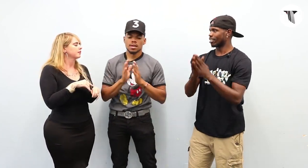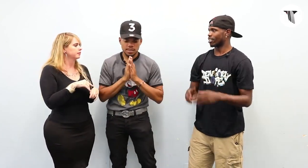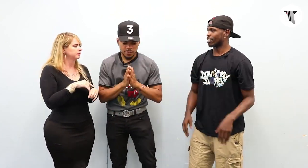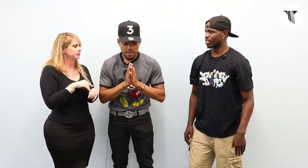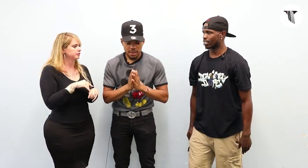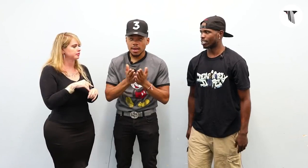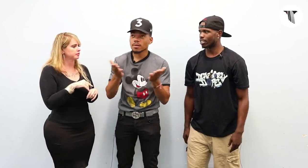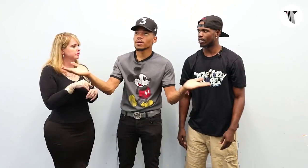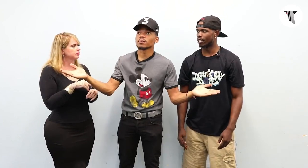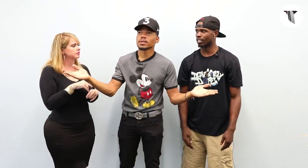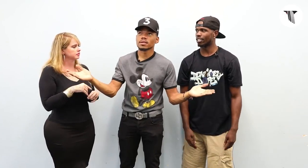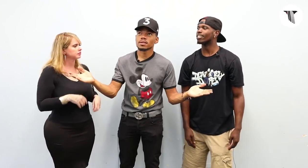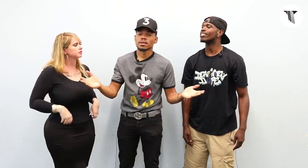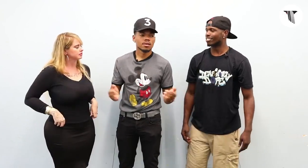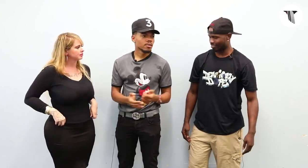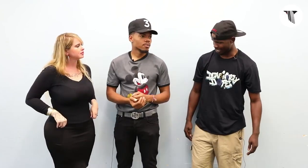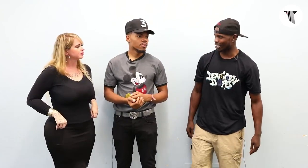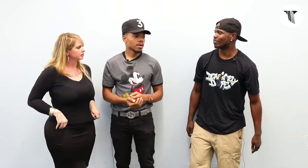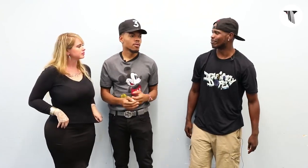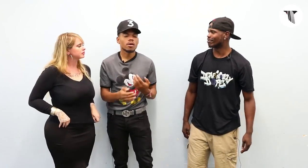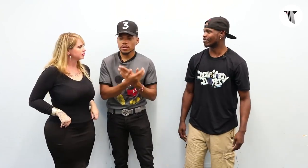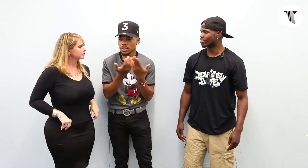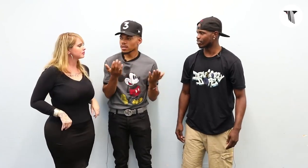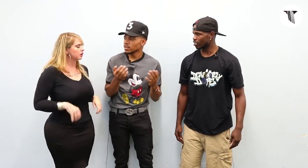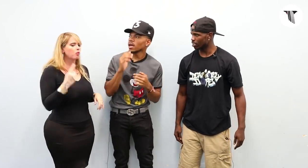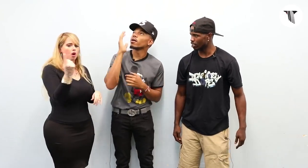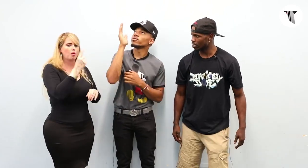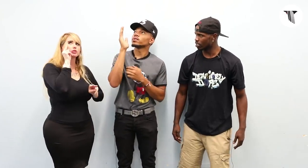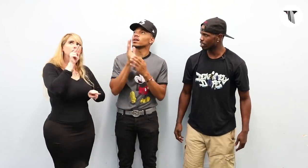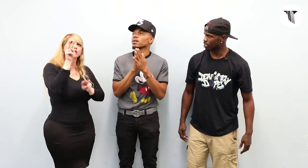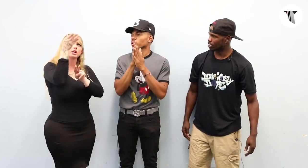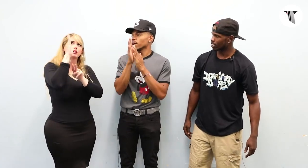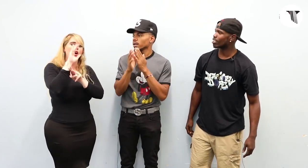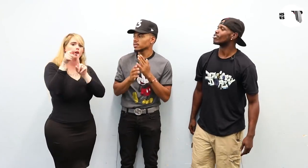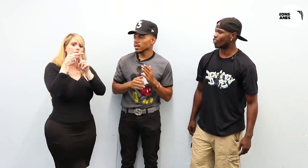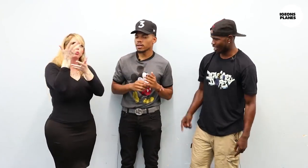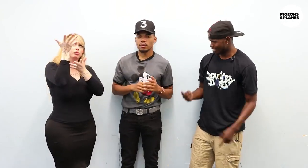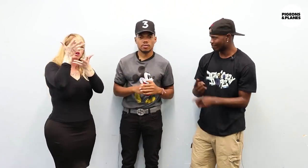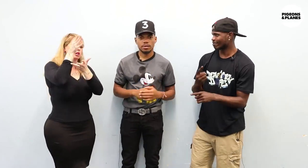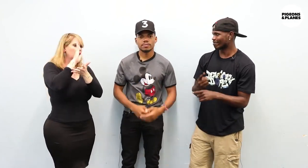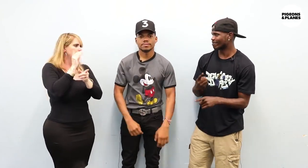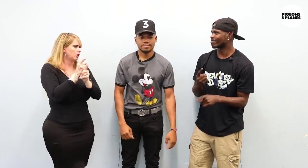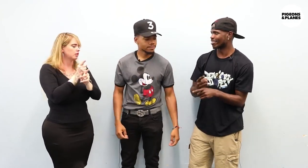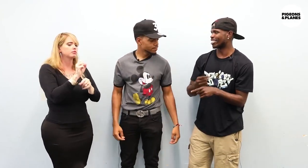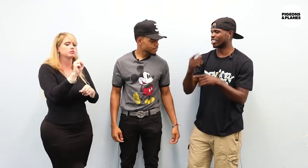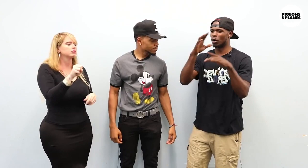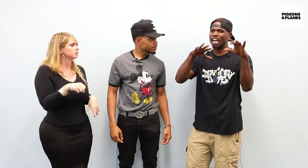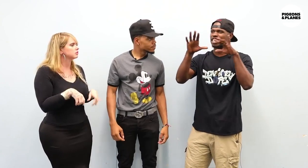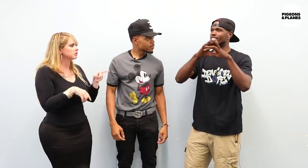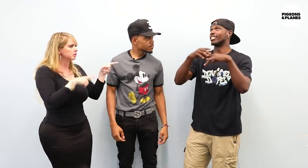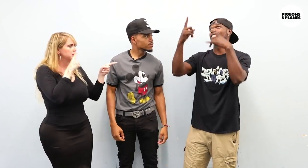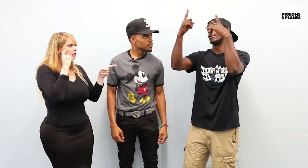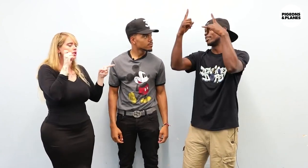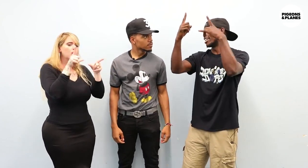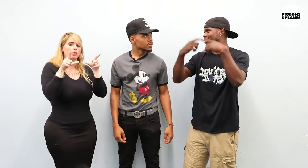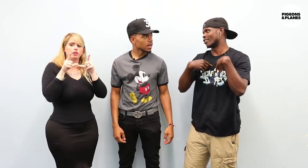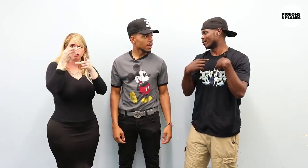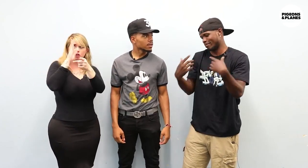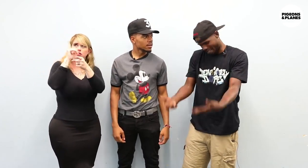I speak to God in public. I speak to God in public. There you go. And we're always looking up to God when we talk about God inside. Right. Right. Because it's location. He's up there. Yeah. I'm